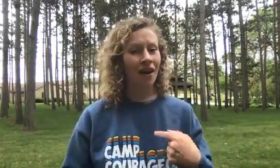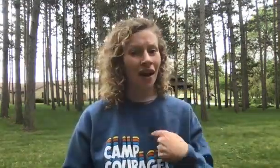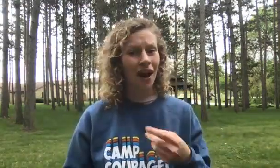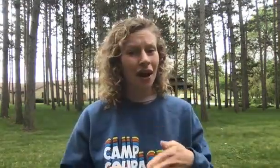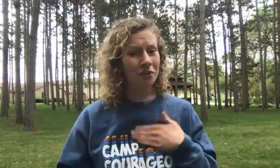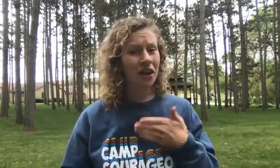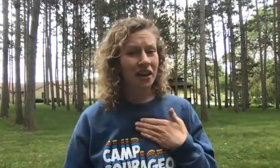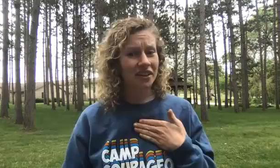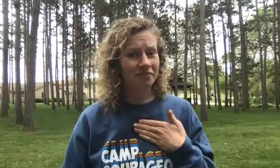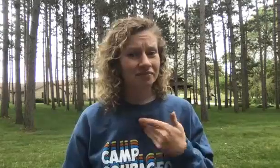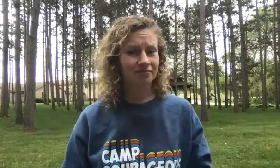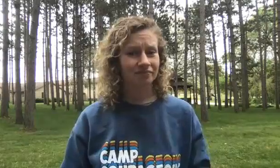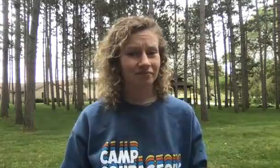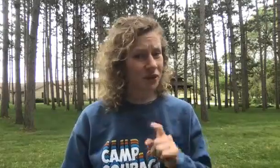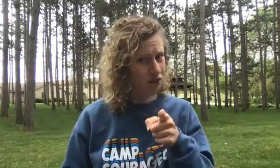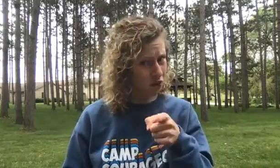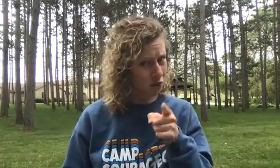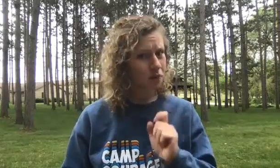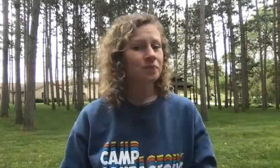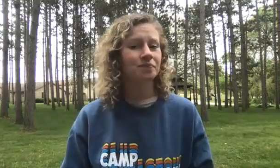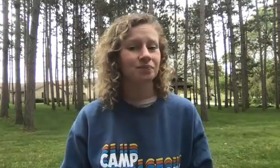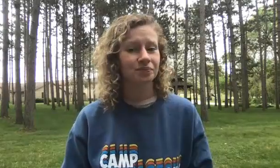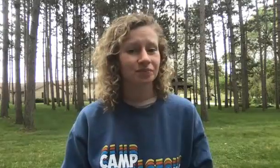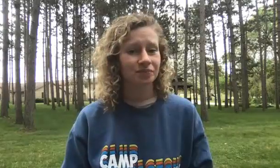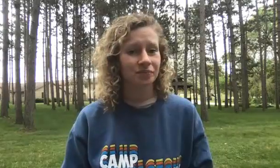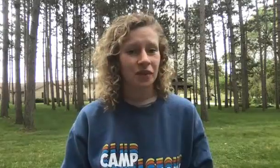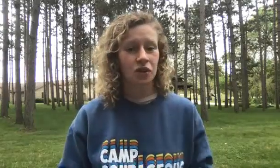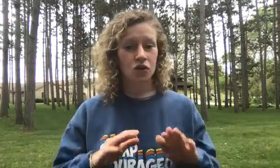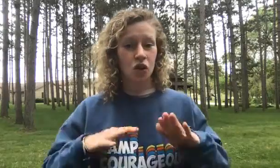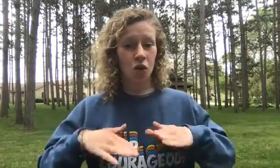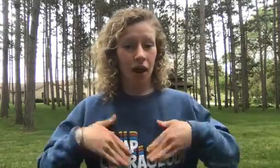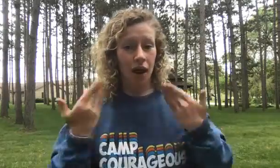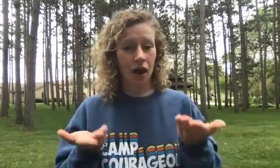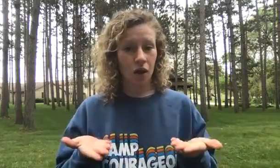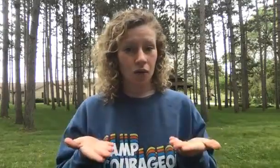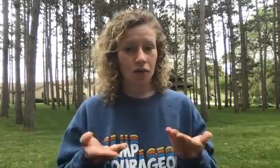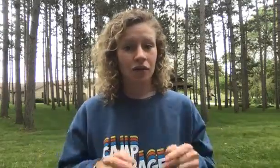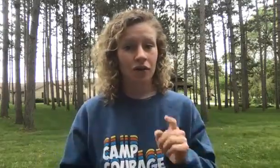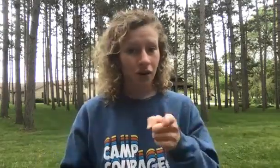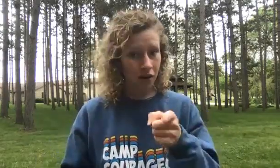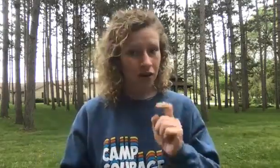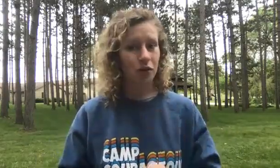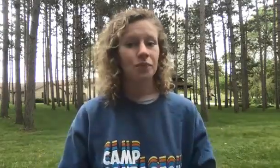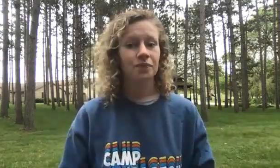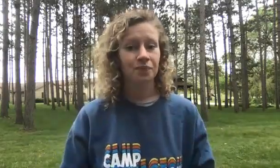I'm good. You? So how are you?